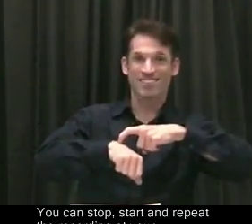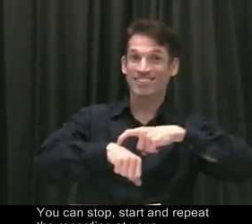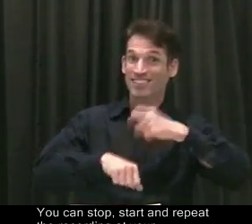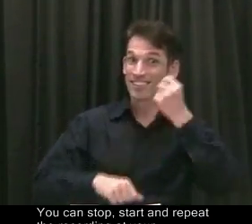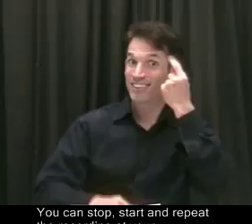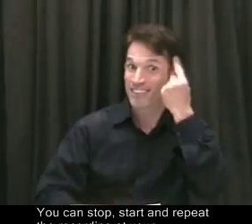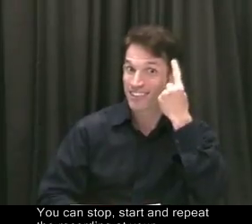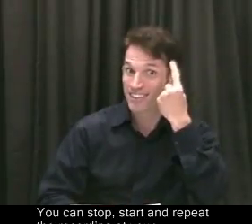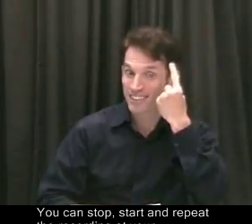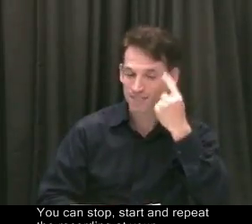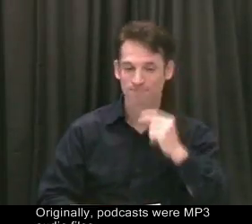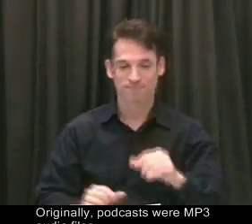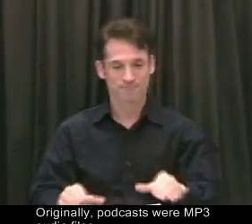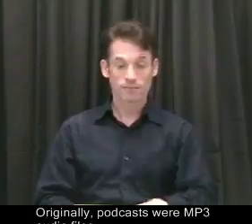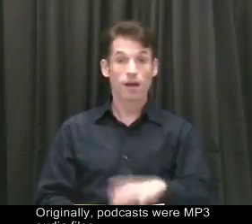your convenience.